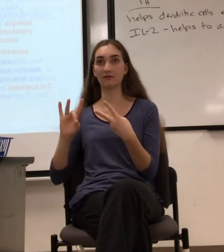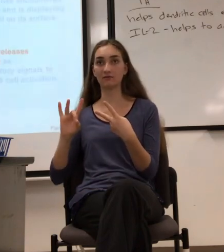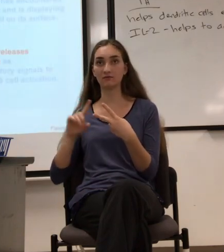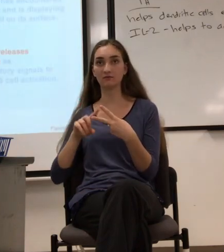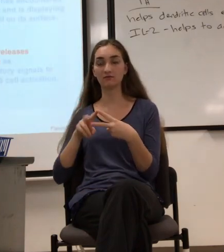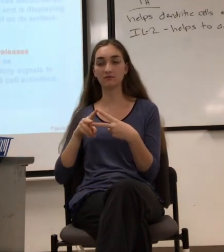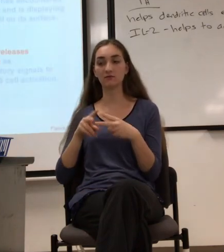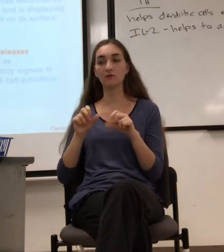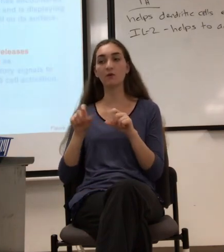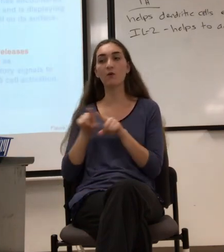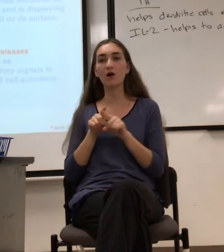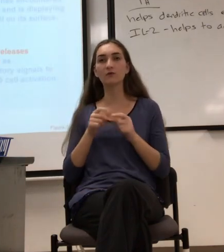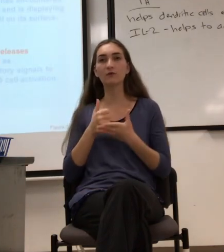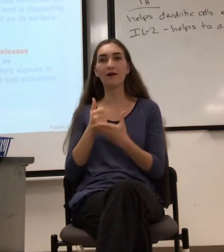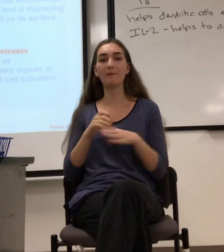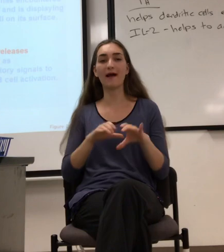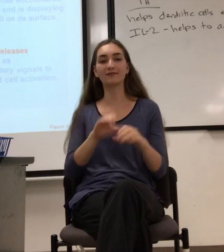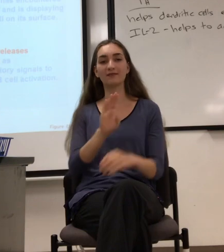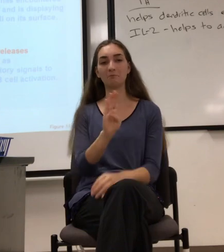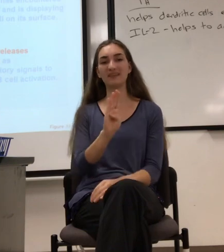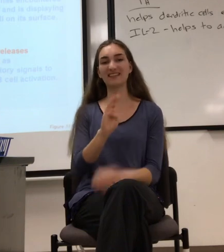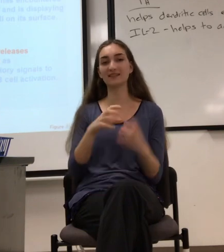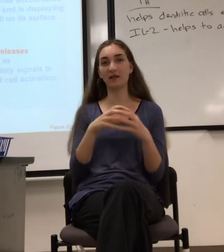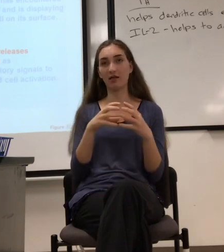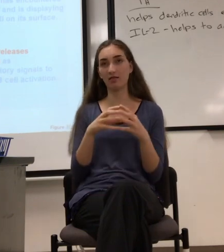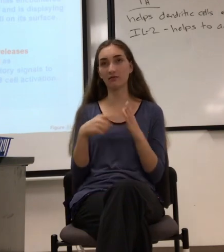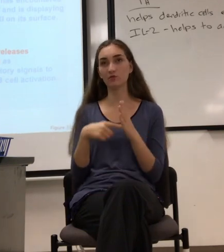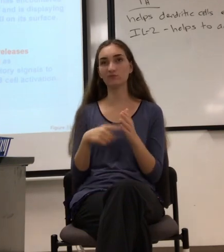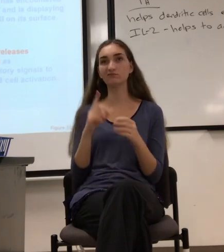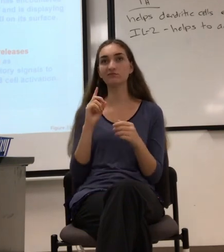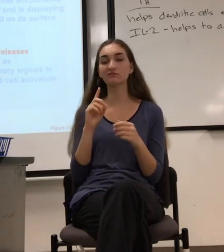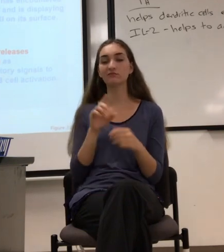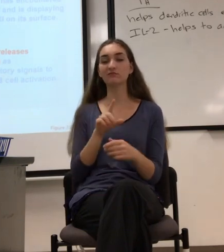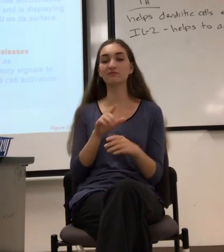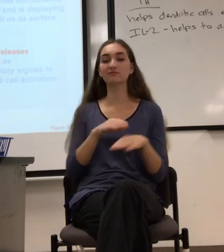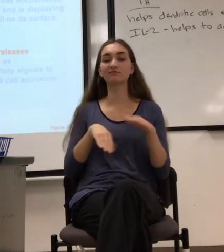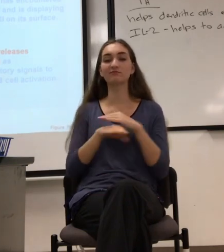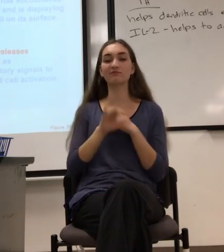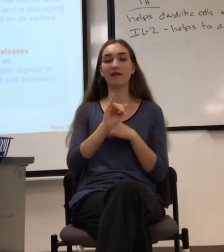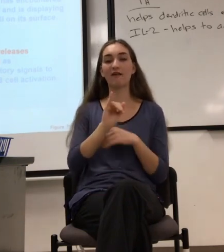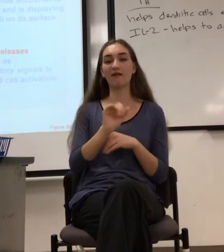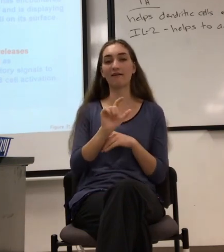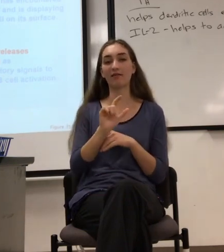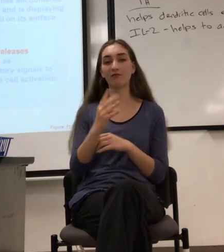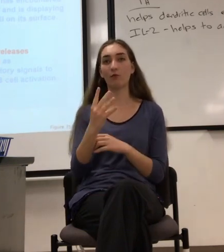activate the B cell, and it's shown there. Basically, IL-4